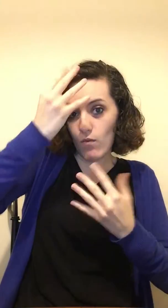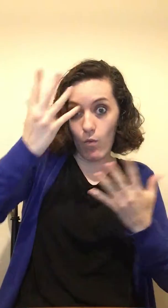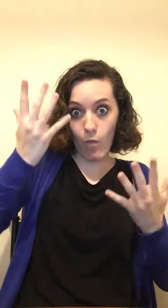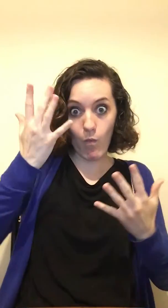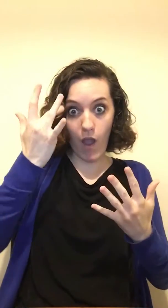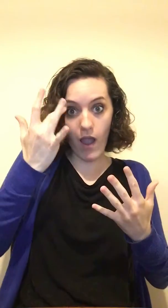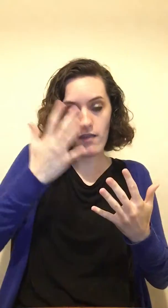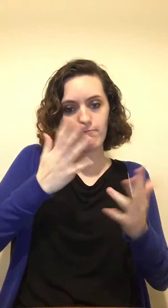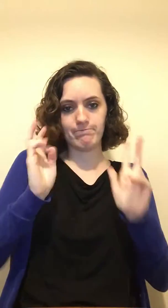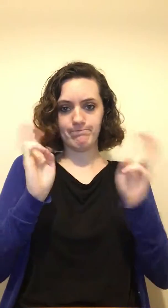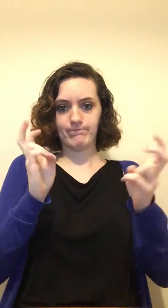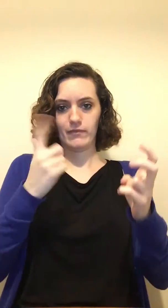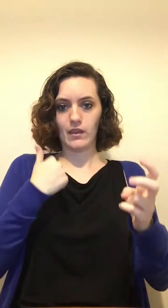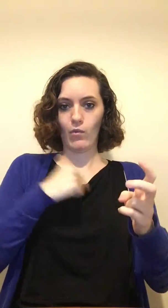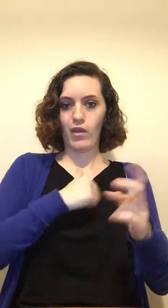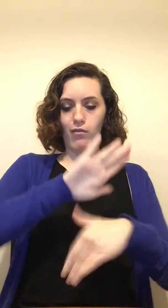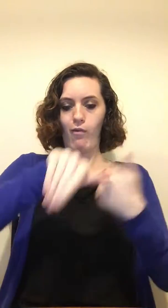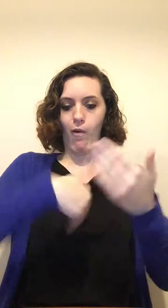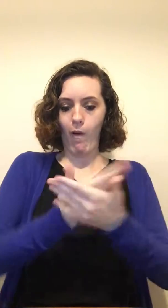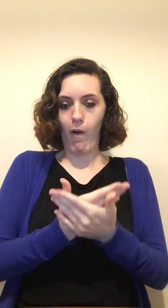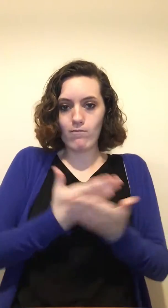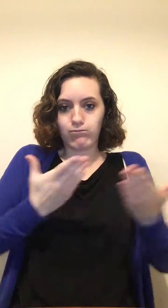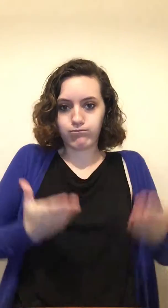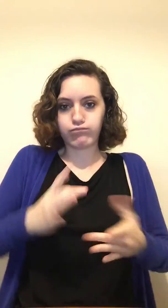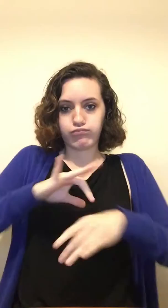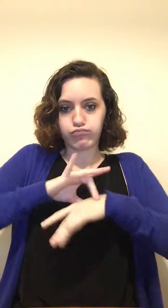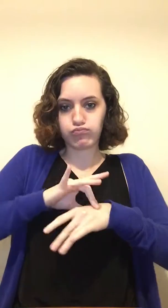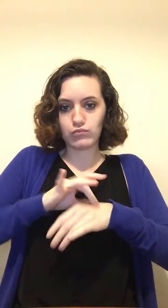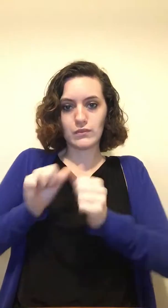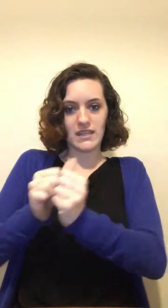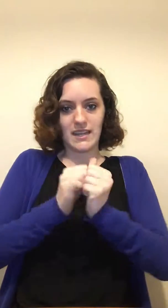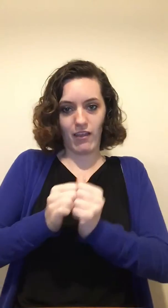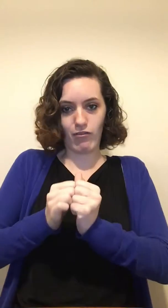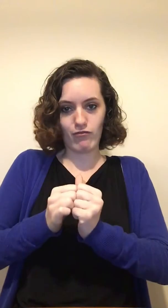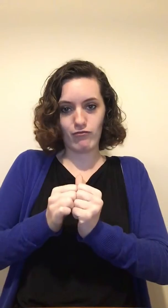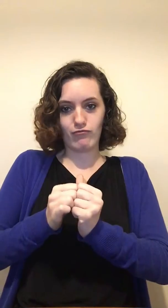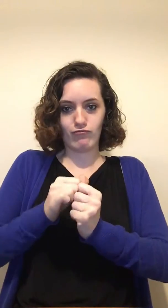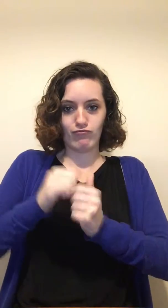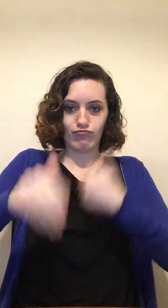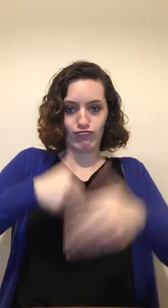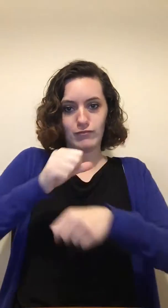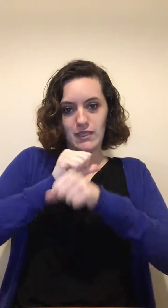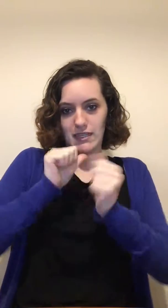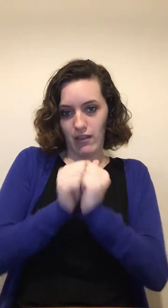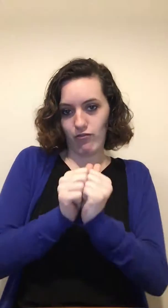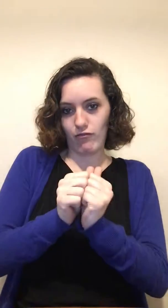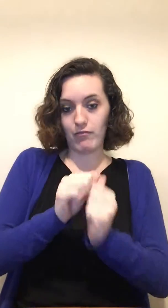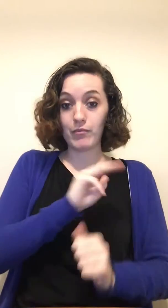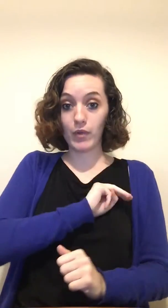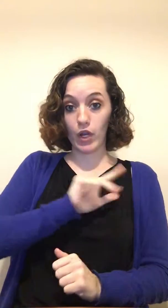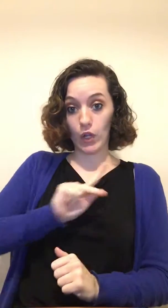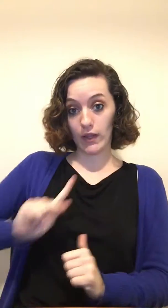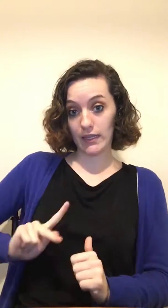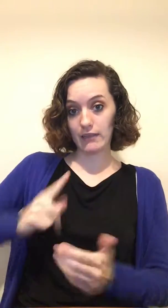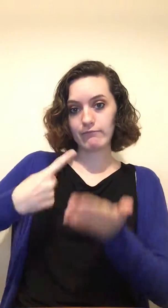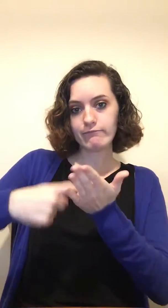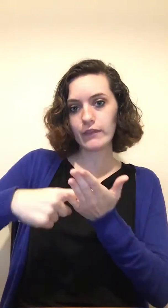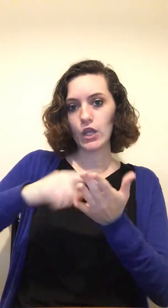in this together. Martin Luther King was talking about unity, about love, about reconciliation, about